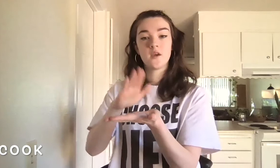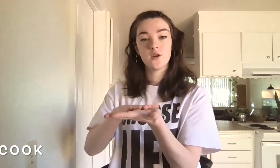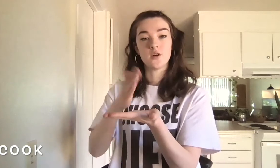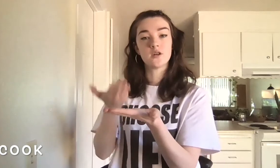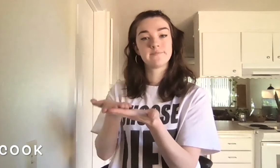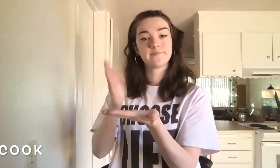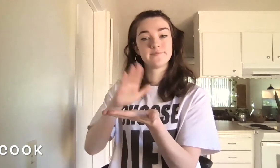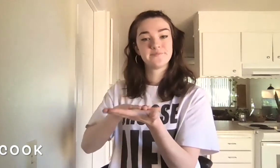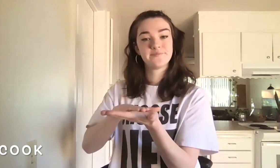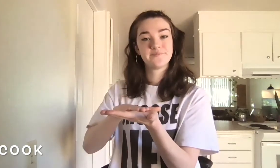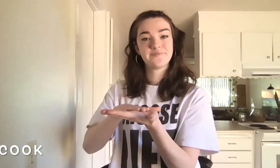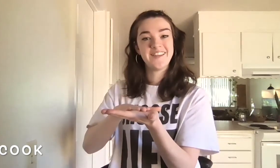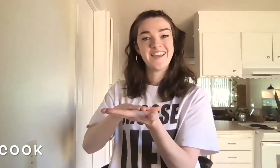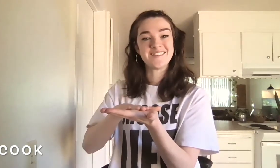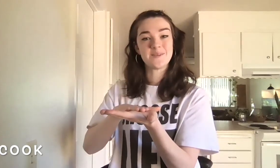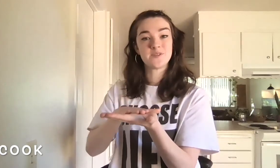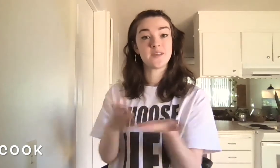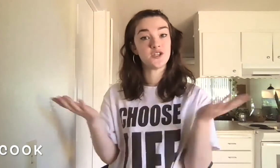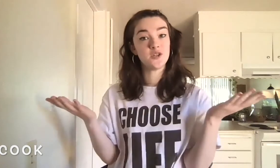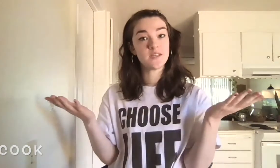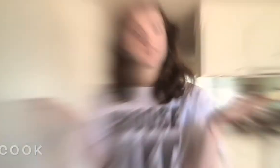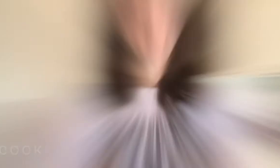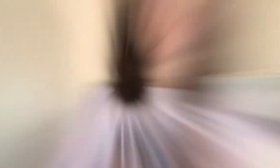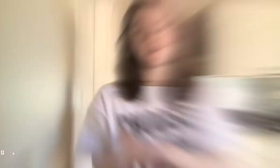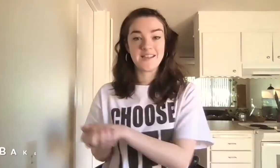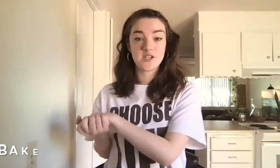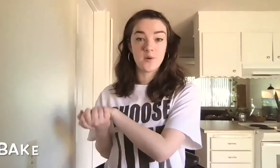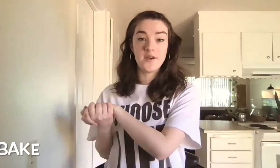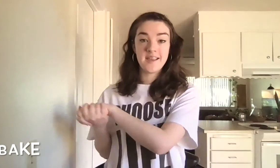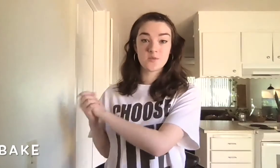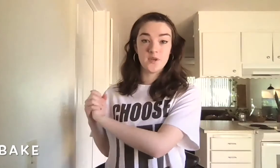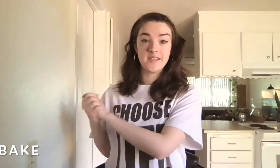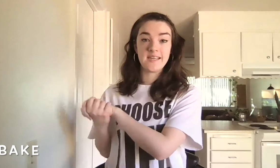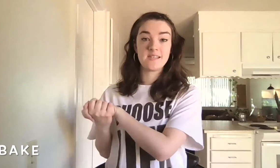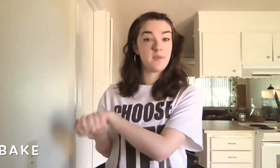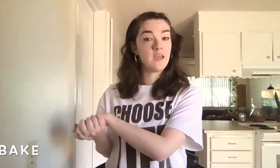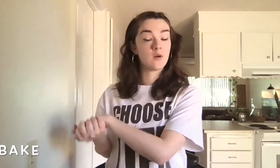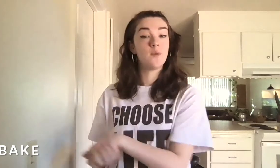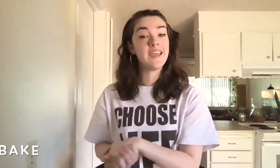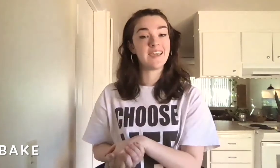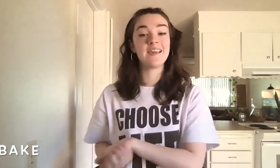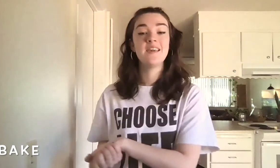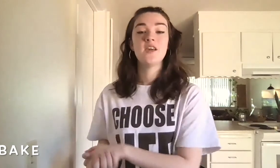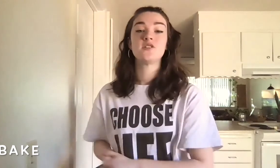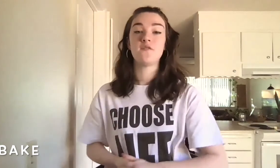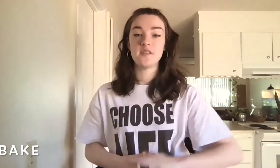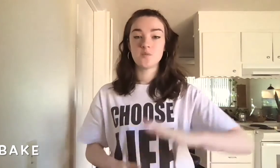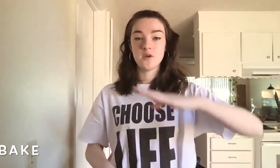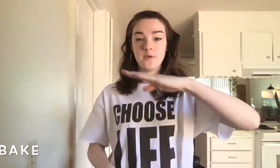Cook. Nice. So there's your two ways for that. All right, so our next word is bake or baking. So for this one, we are going to